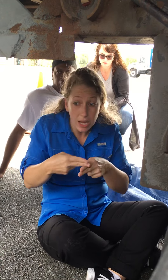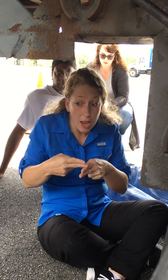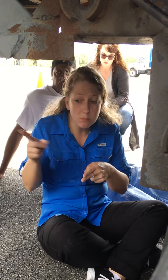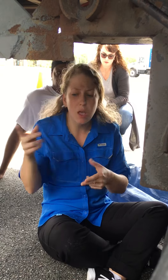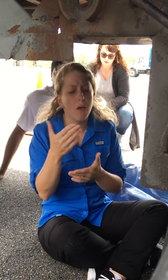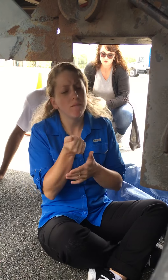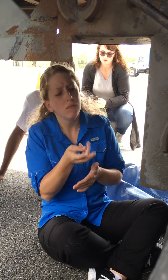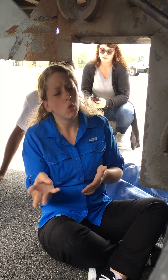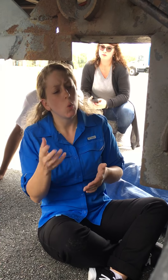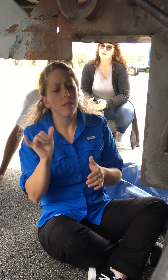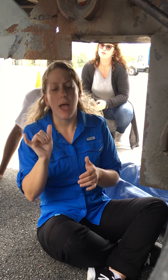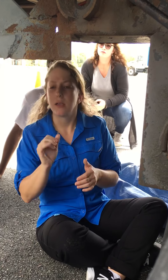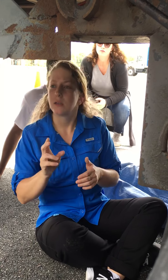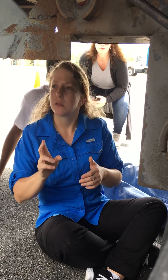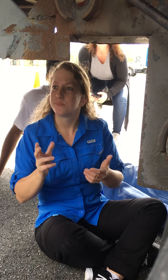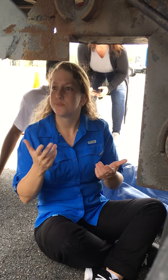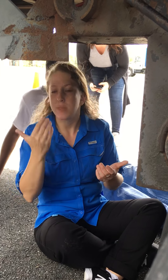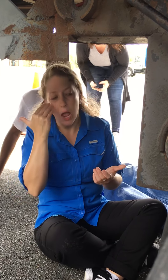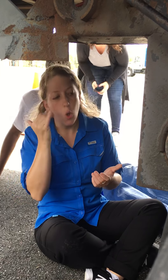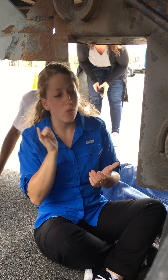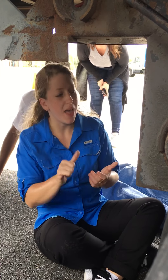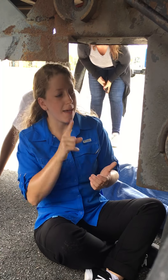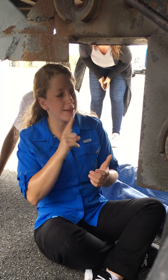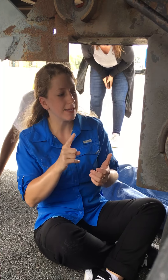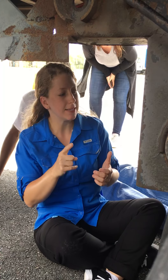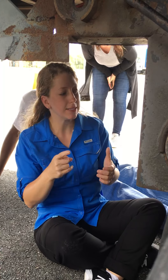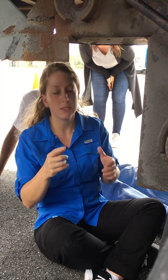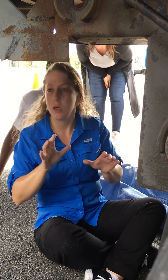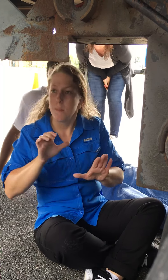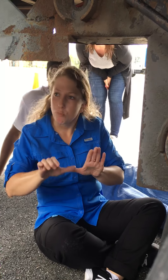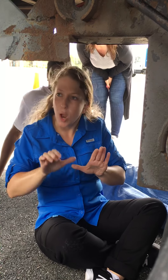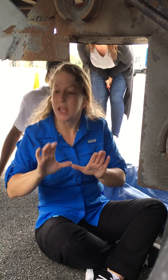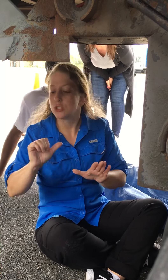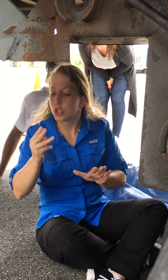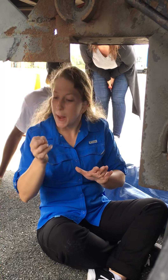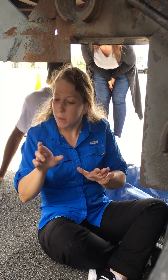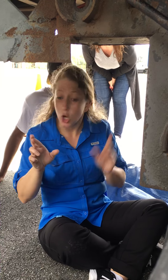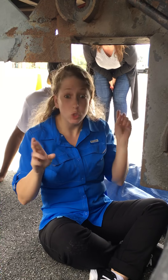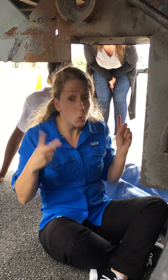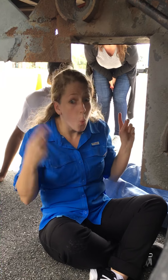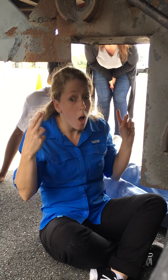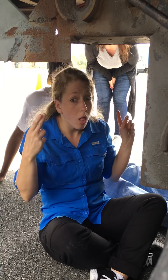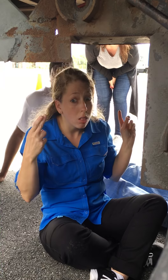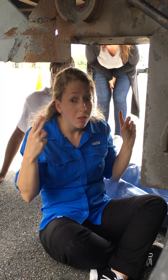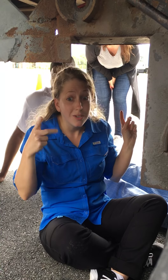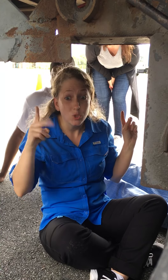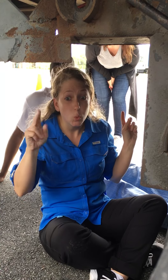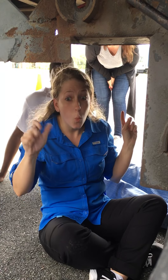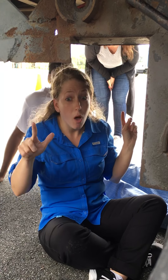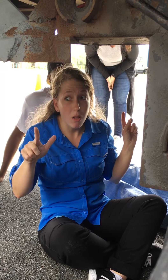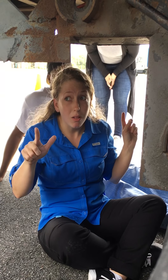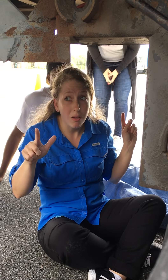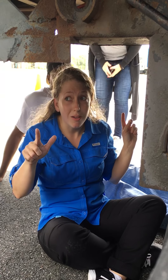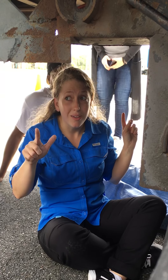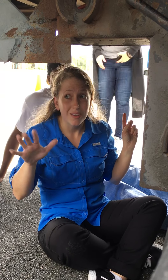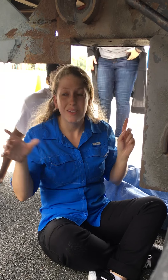some of it, like you can know like that's the brake chamber. Brake A chamber. dual. The dual brake chambers, you know that's the shocks, but you don't know, like I don't know